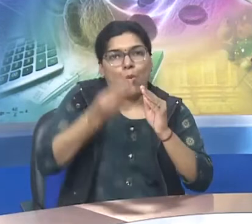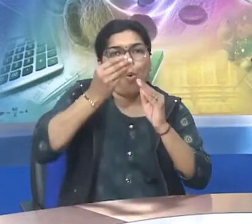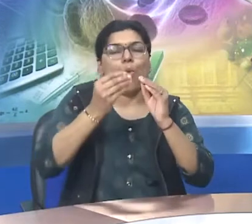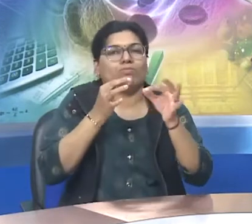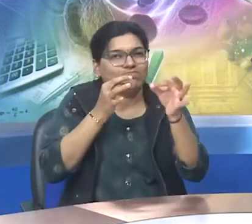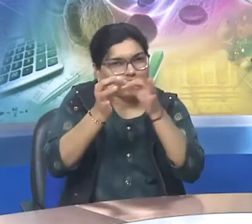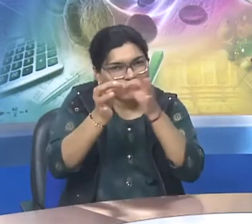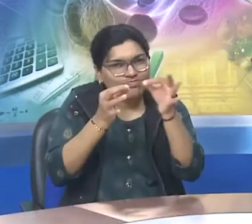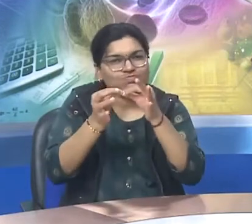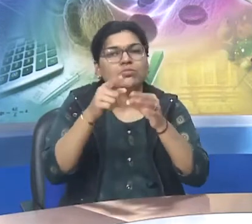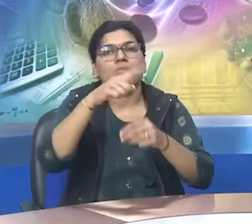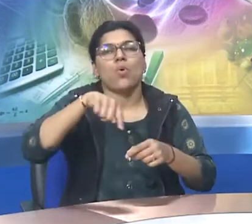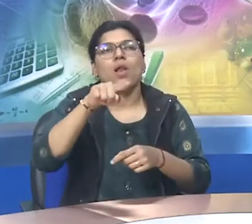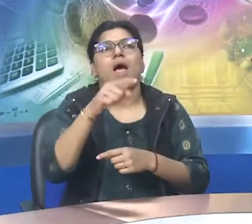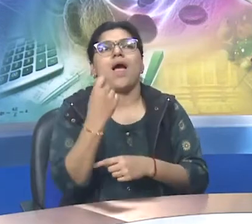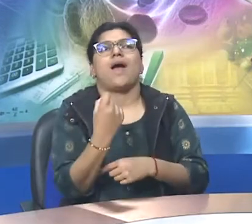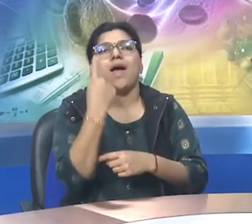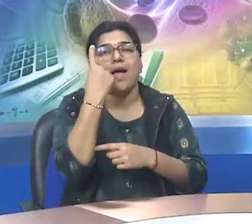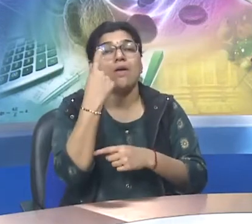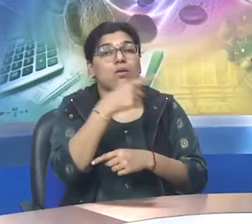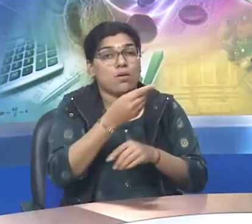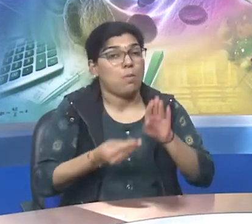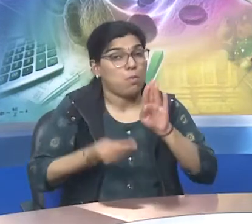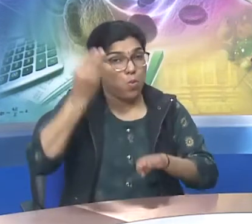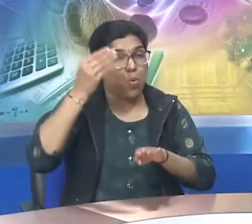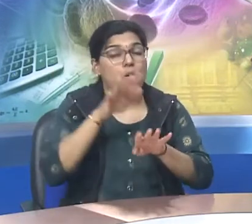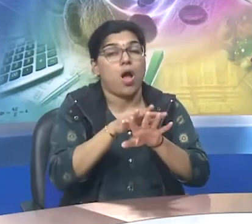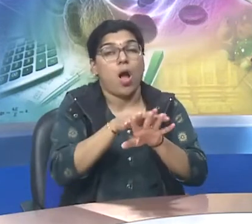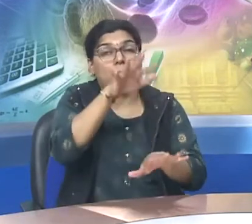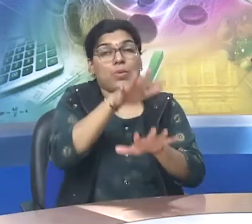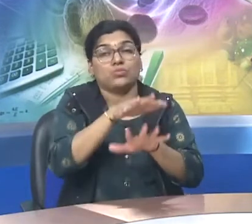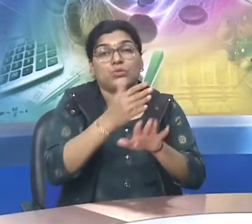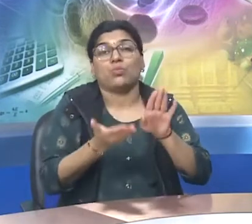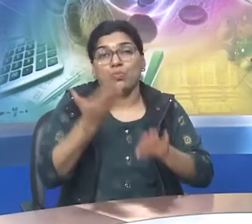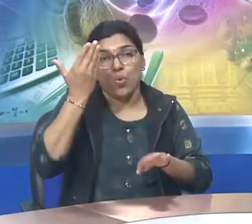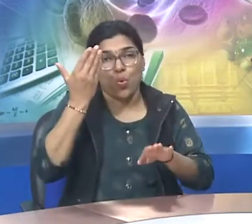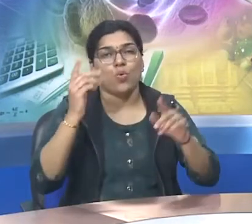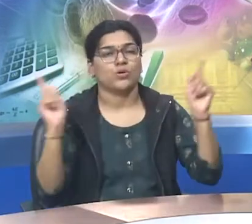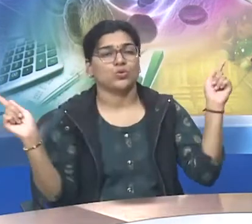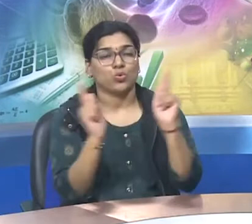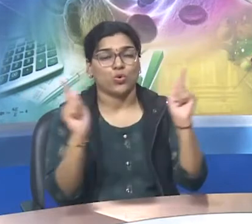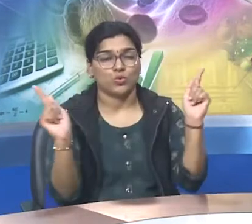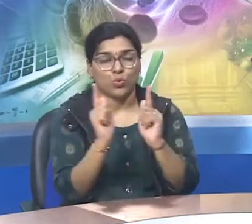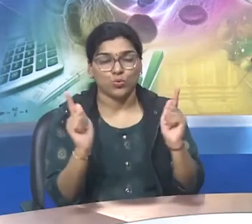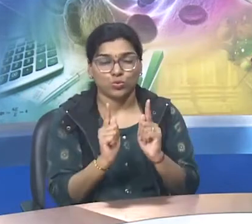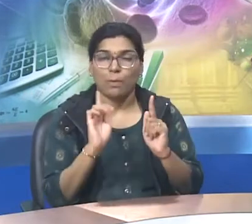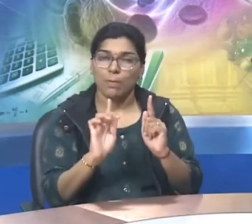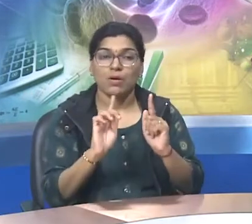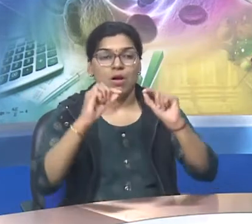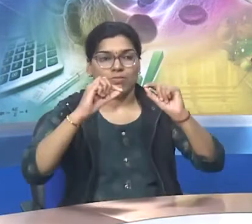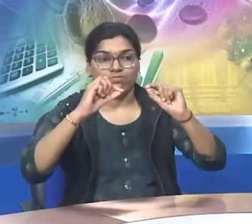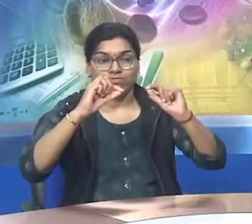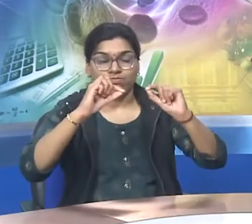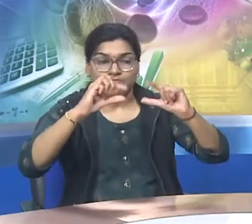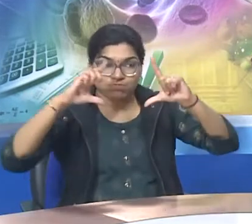further taking it into pieces so that you all can understand the meaning, because there are so many